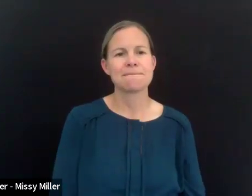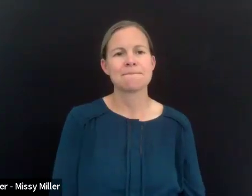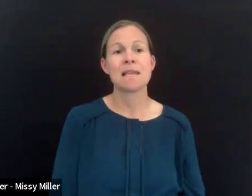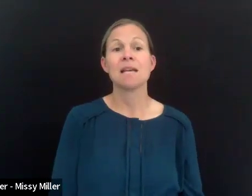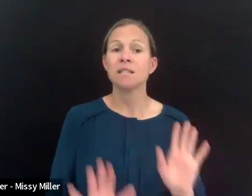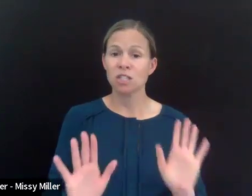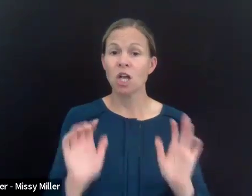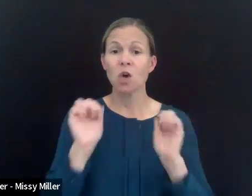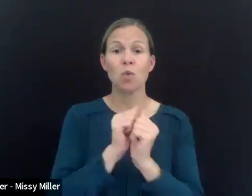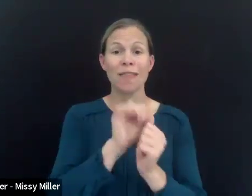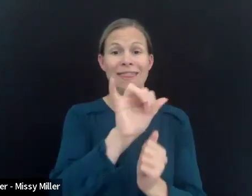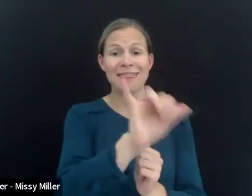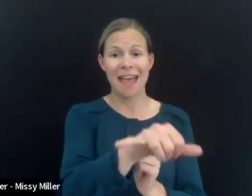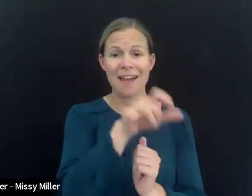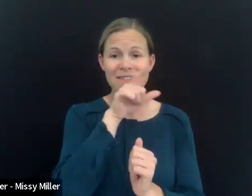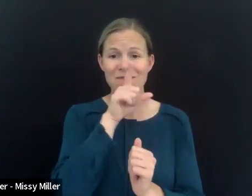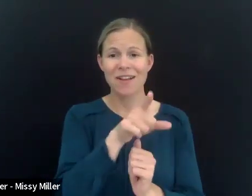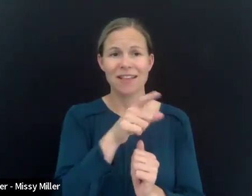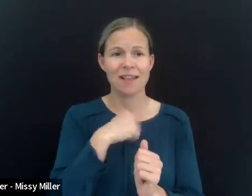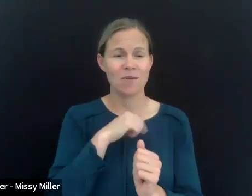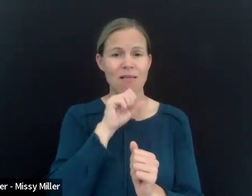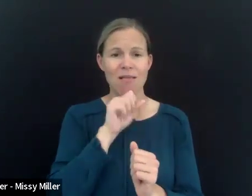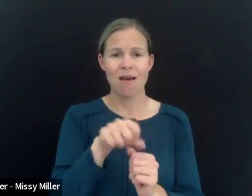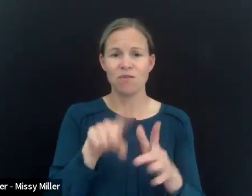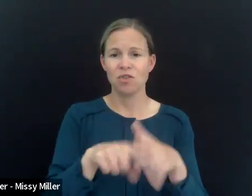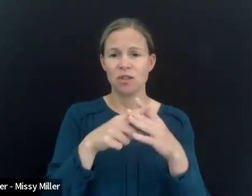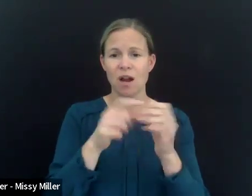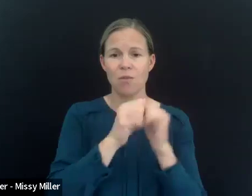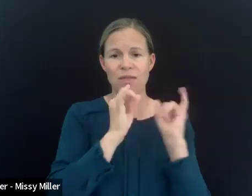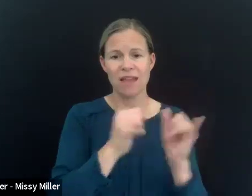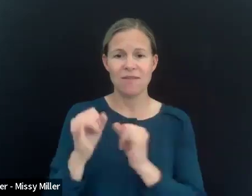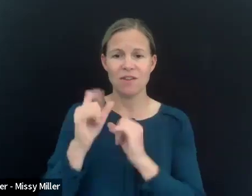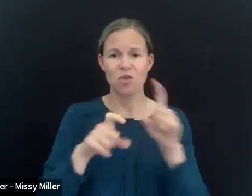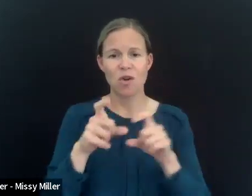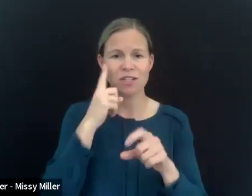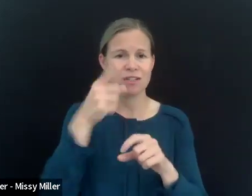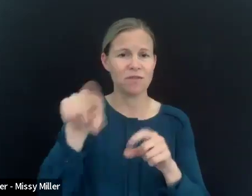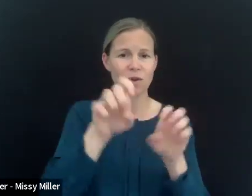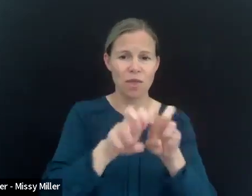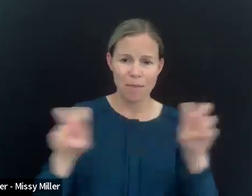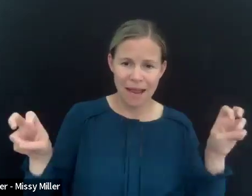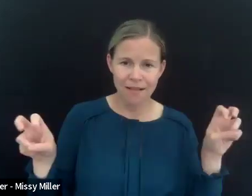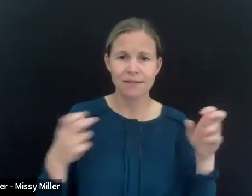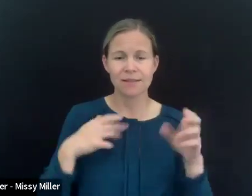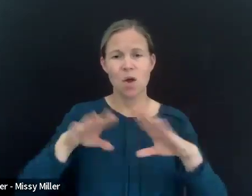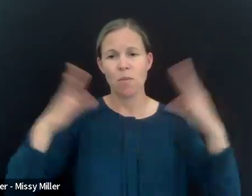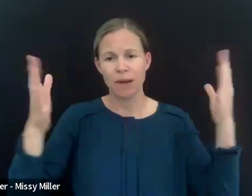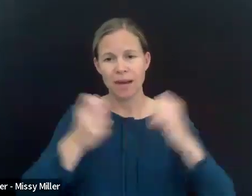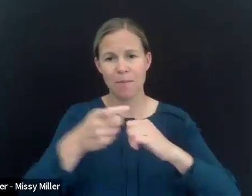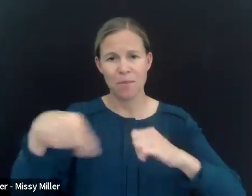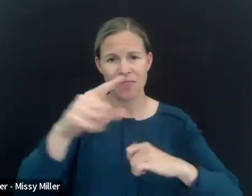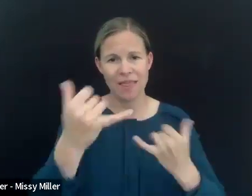that, we would love to jump in with some individual questions for our panelists, open it up to the panelists.